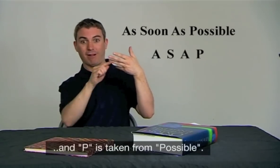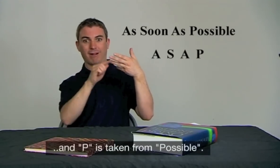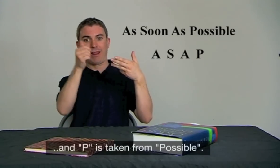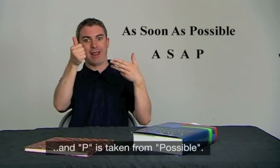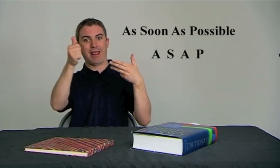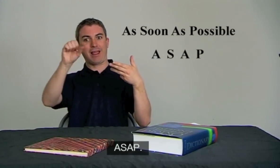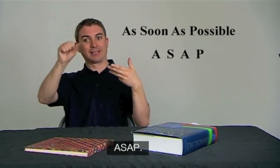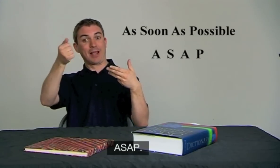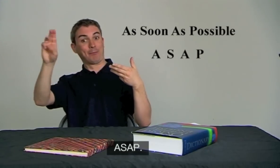possible. ASAP.